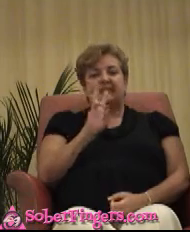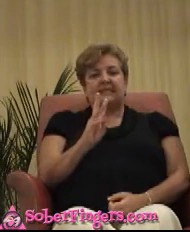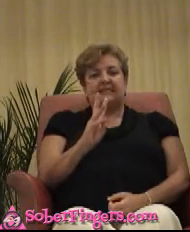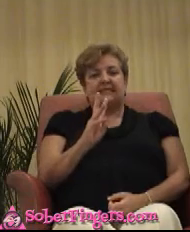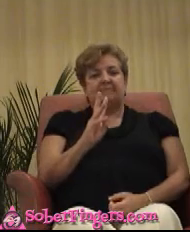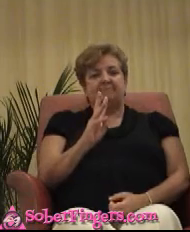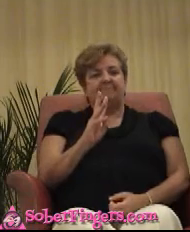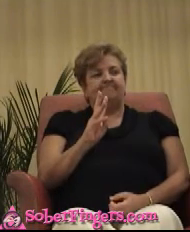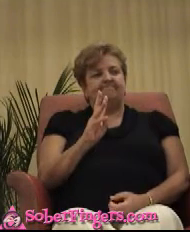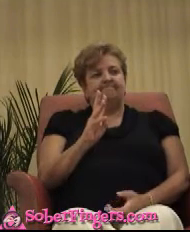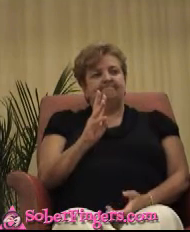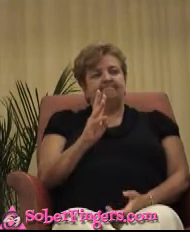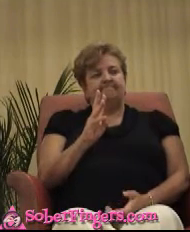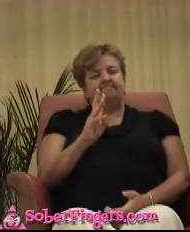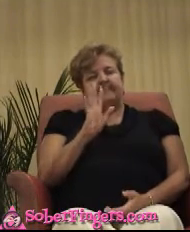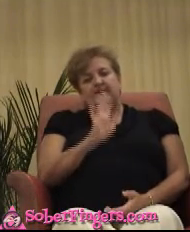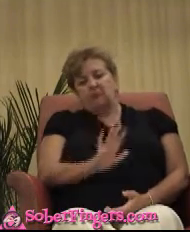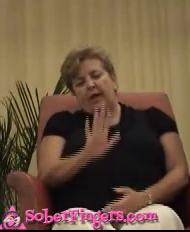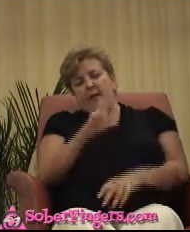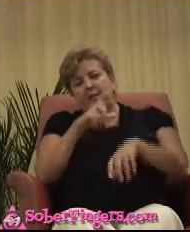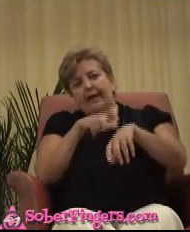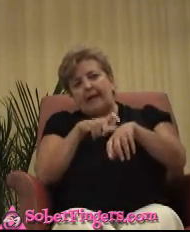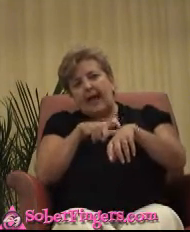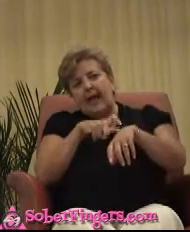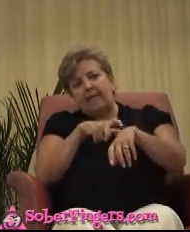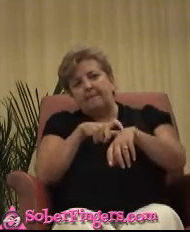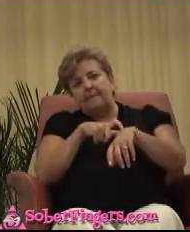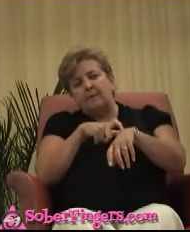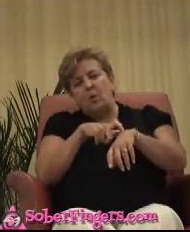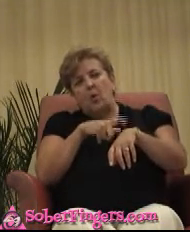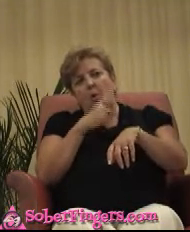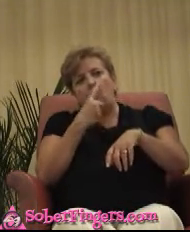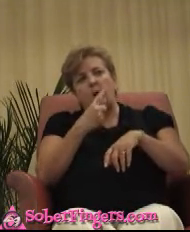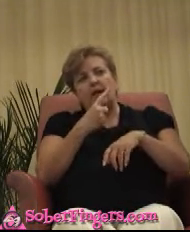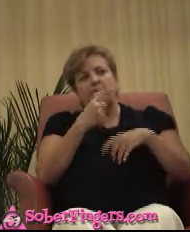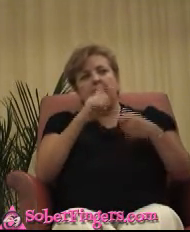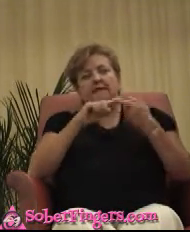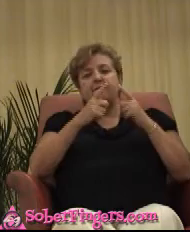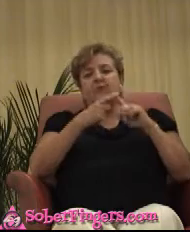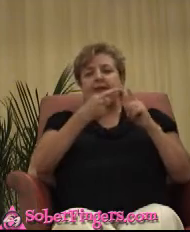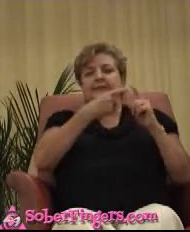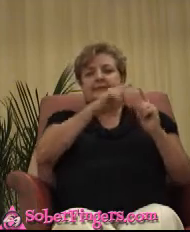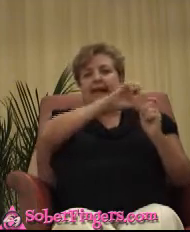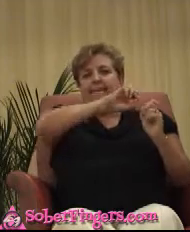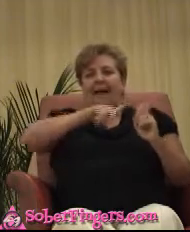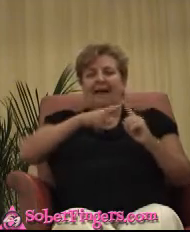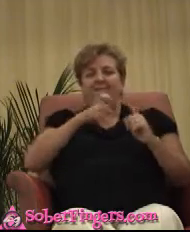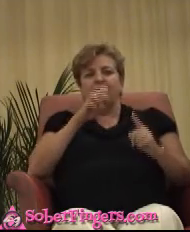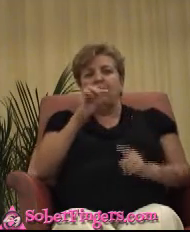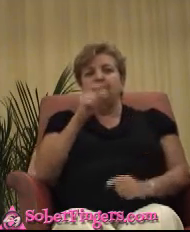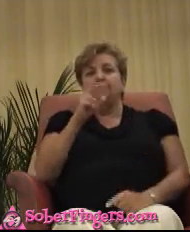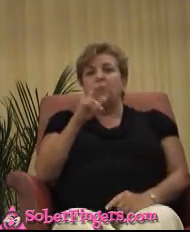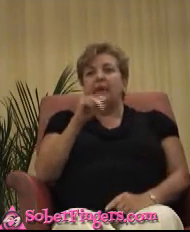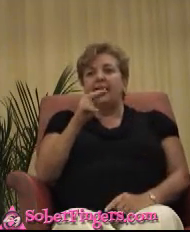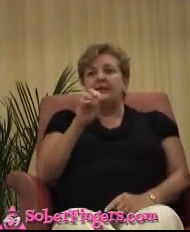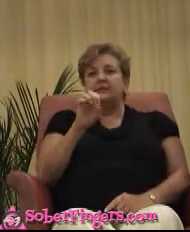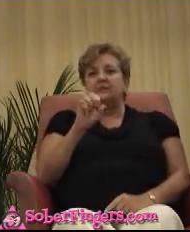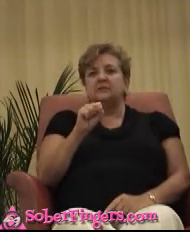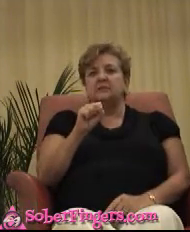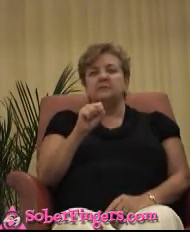join. And about that time, one of my friends came back from the Marine Corps. And I was really impressed. He and I spent an afternoon in a bar. He was right back home from